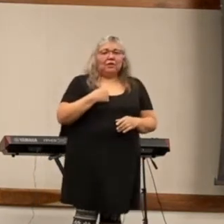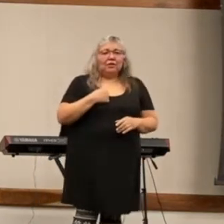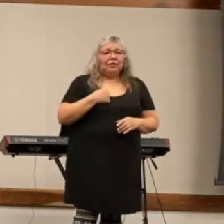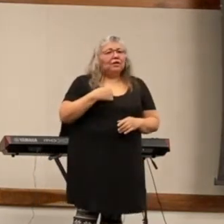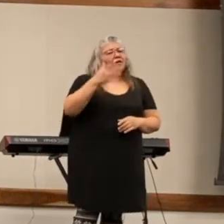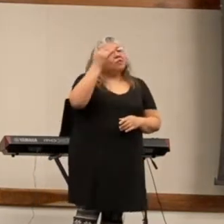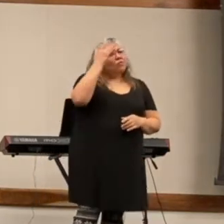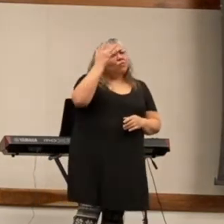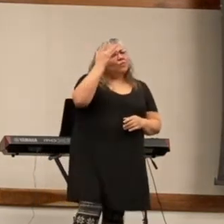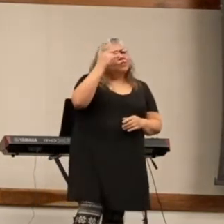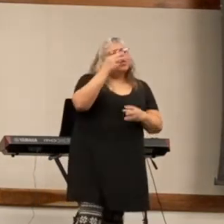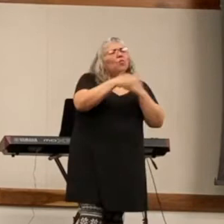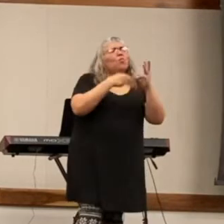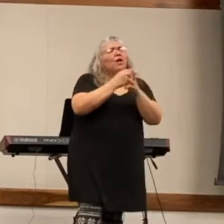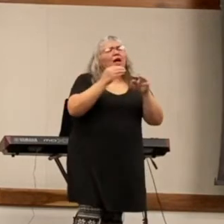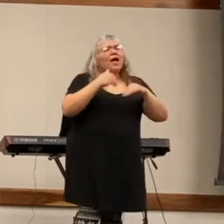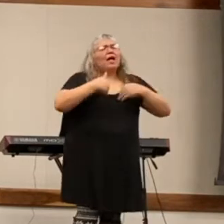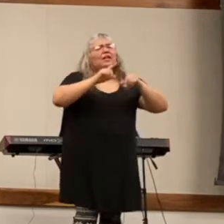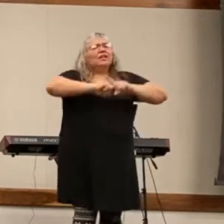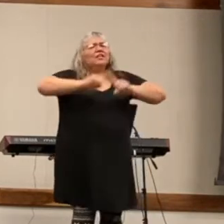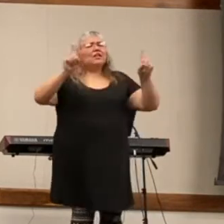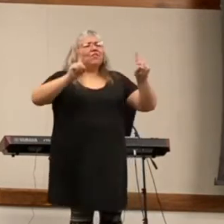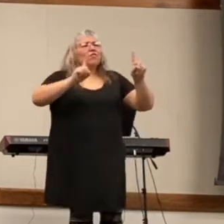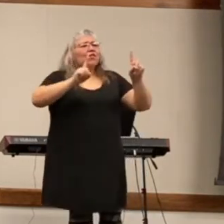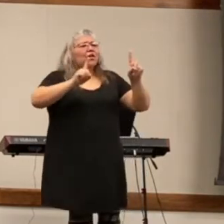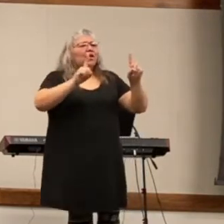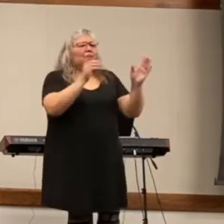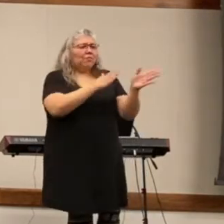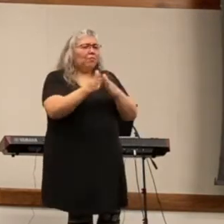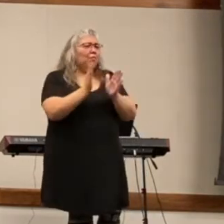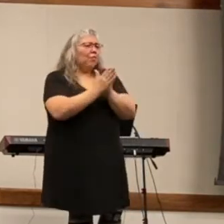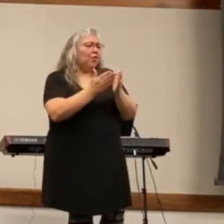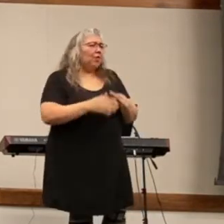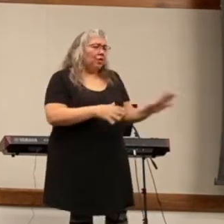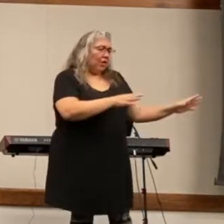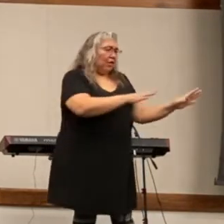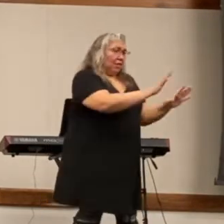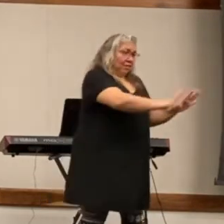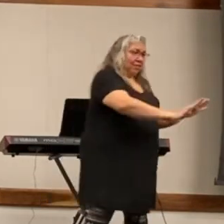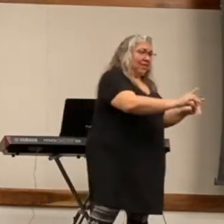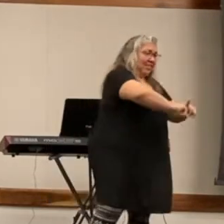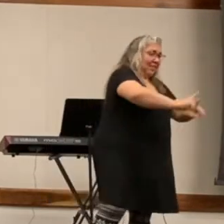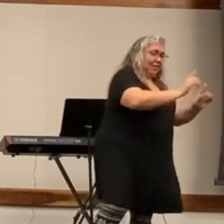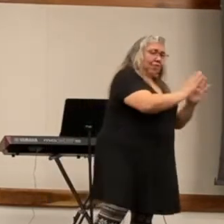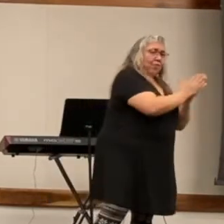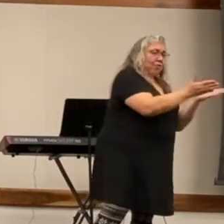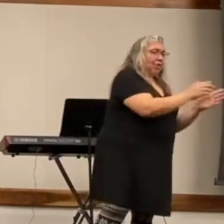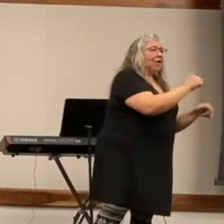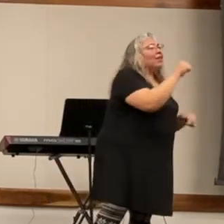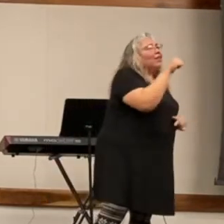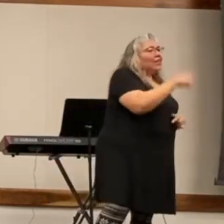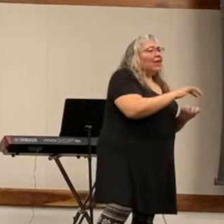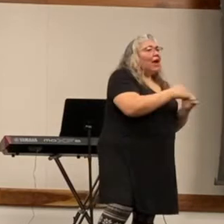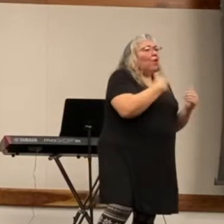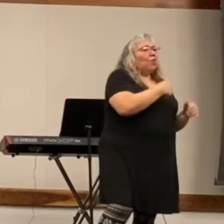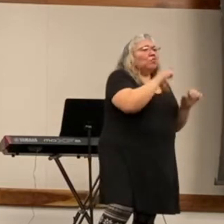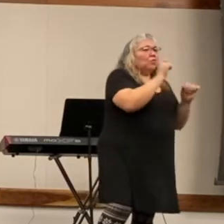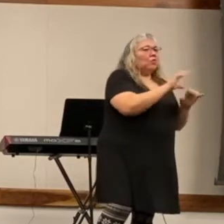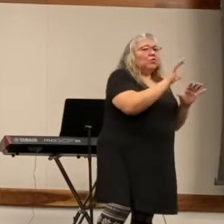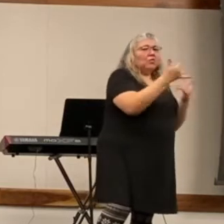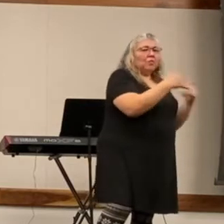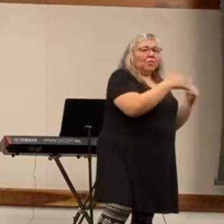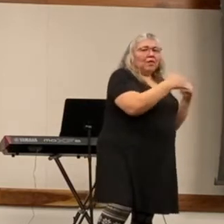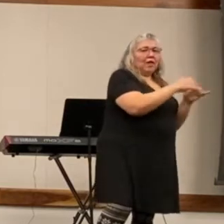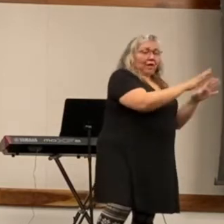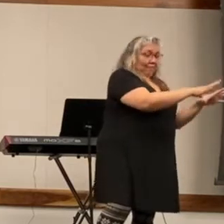Because you see, the world had a different playbook. The world had a different playbook and said, this is how we're supposed to play.